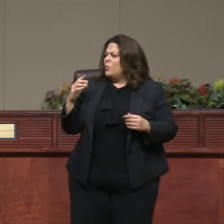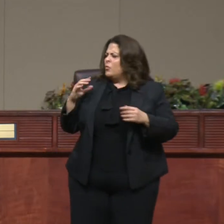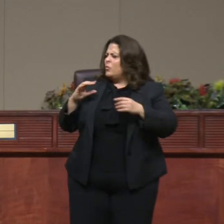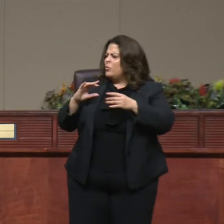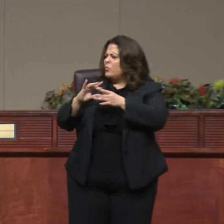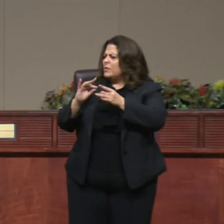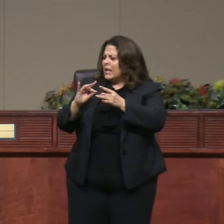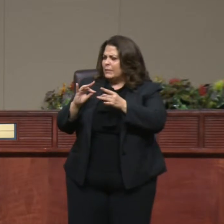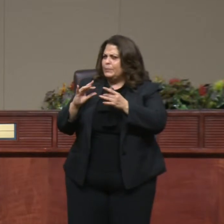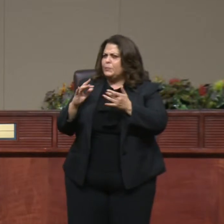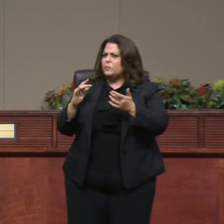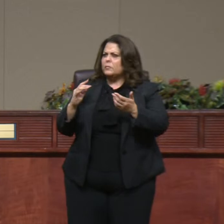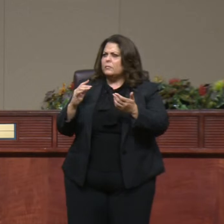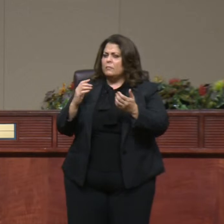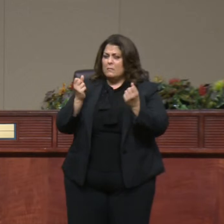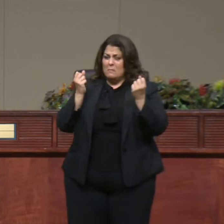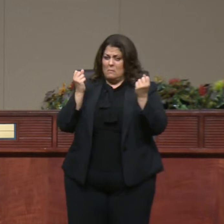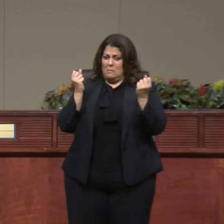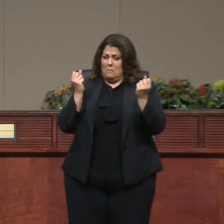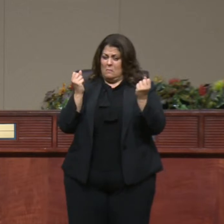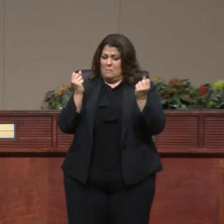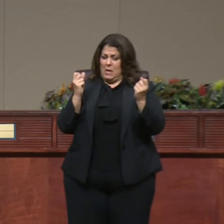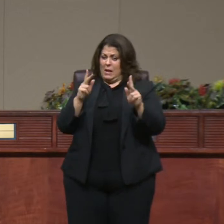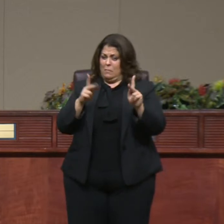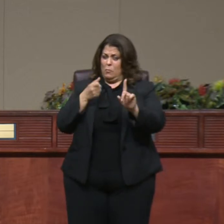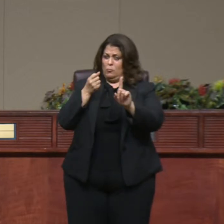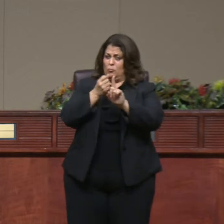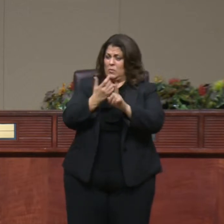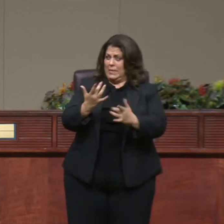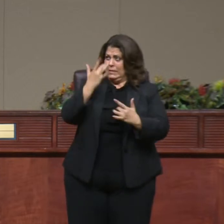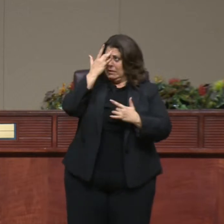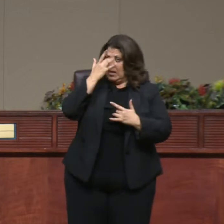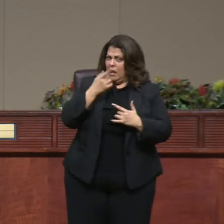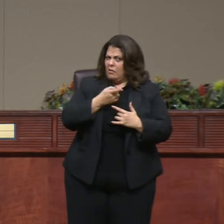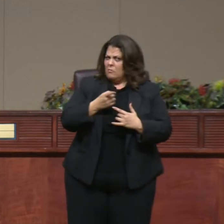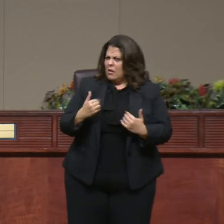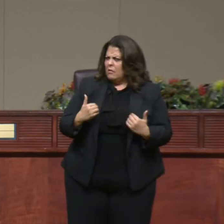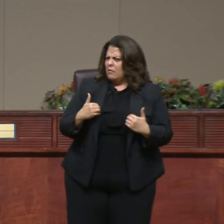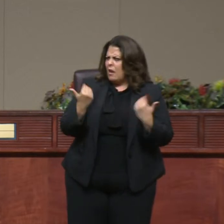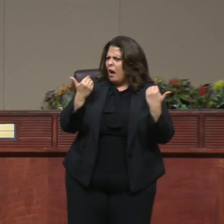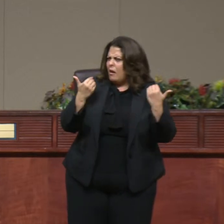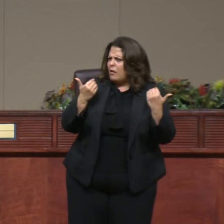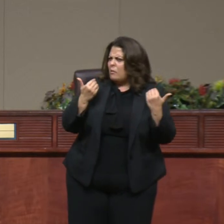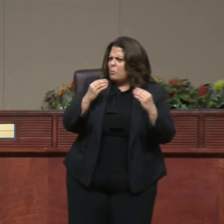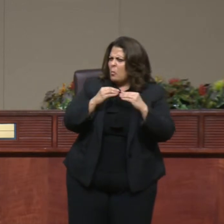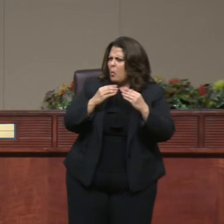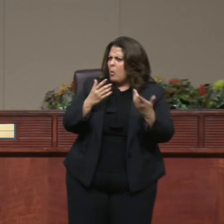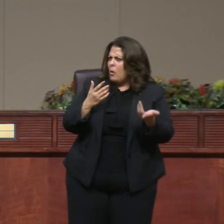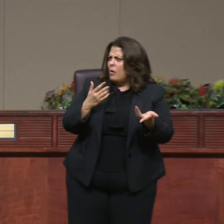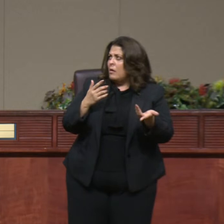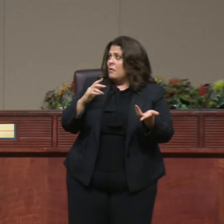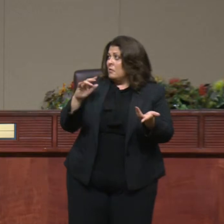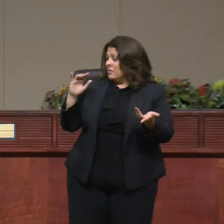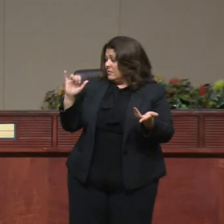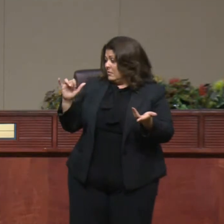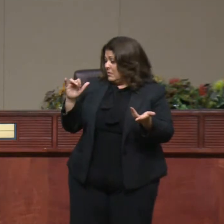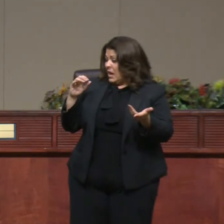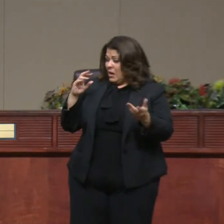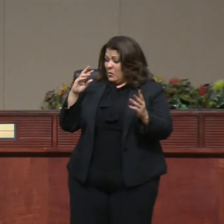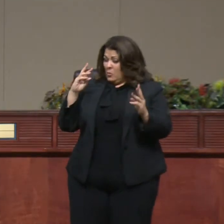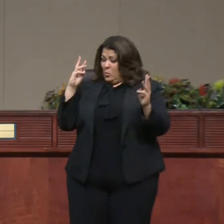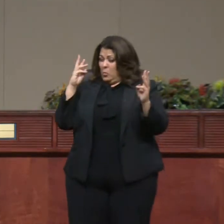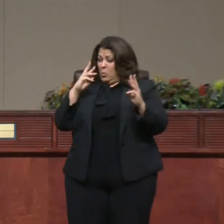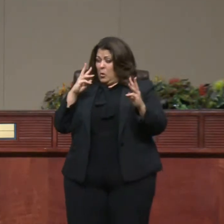seeing a good amount of our cases in the younger people. Are you at all worried about